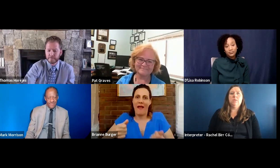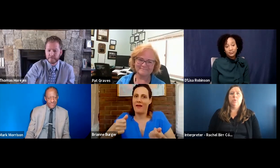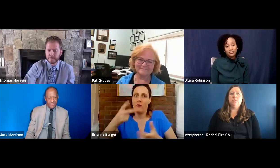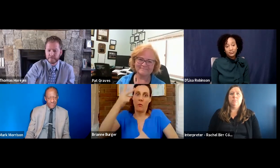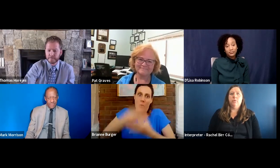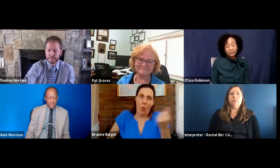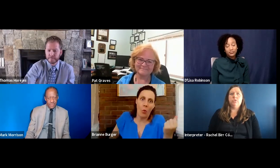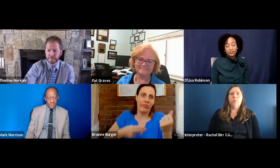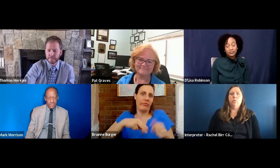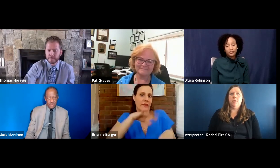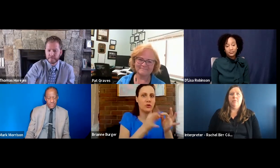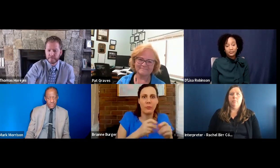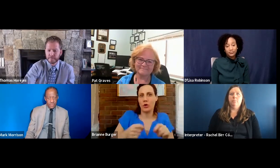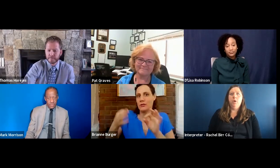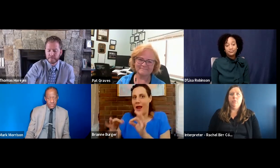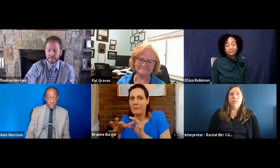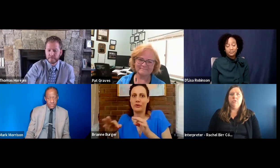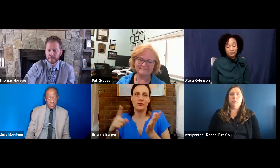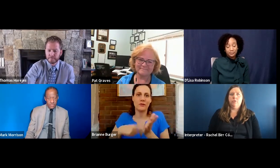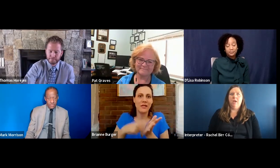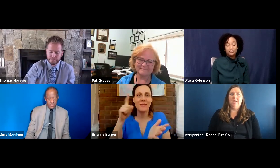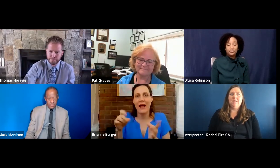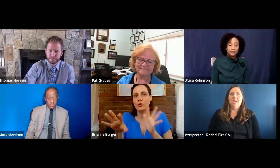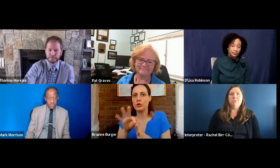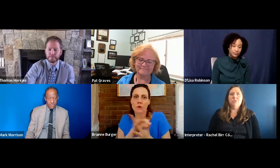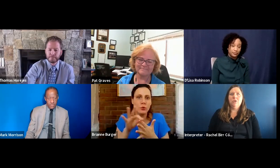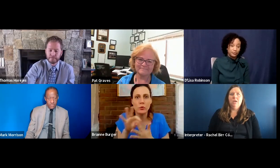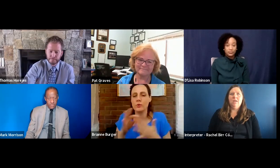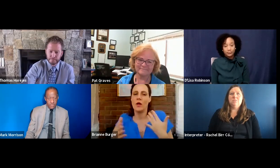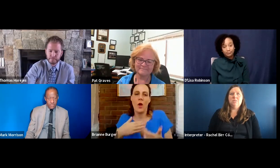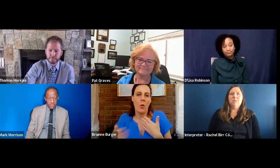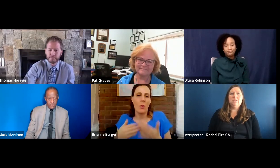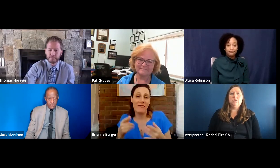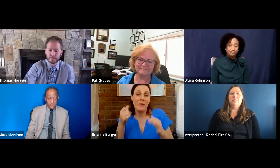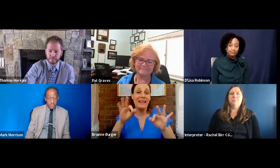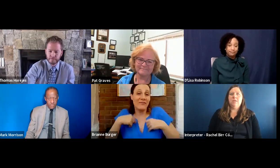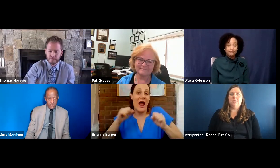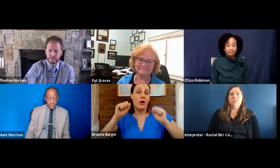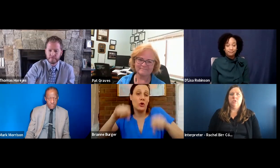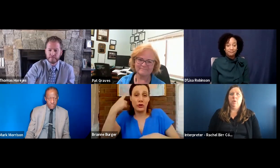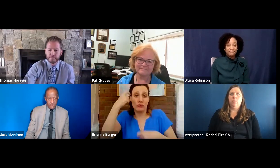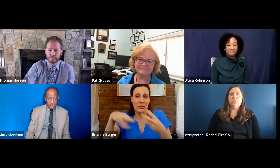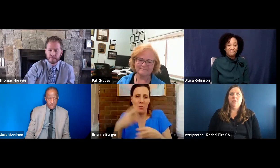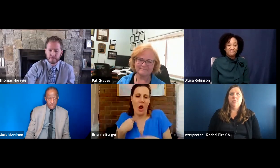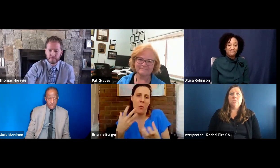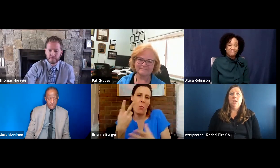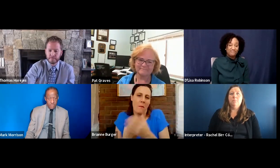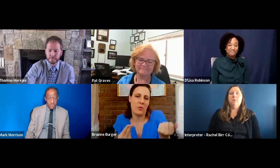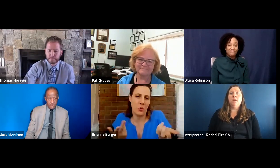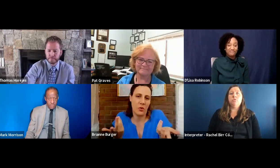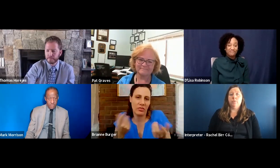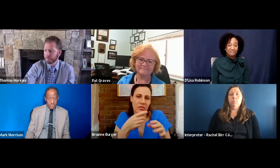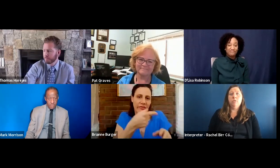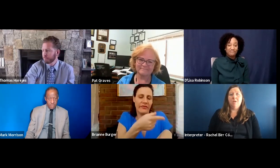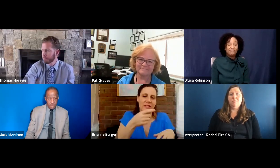do understand most employers don't want to pay for both an interpreter and a captioner. And so sometimes I do have to make a decision about which of those. But